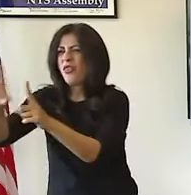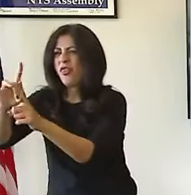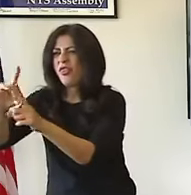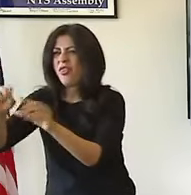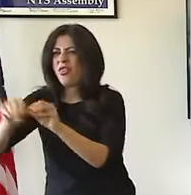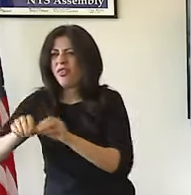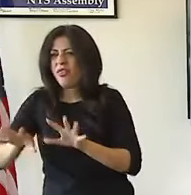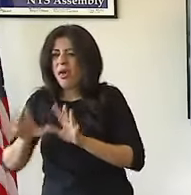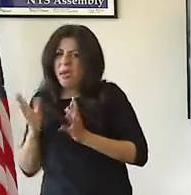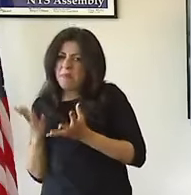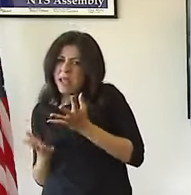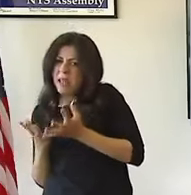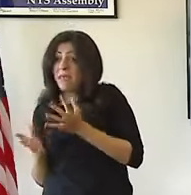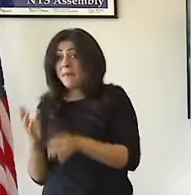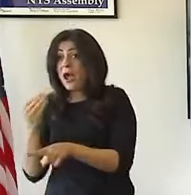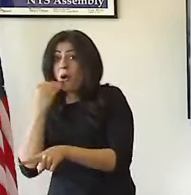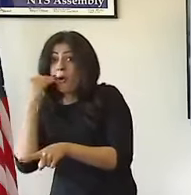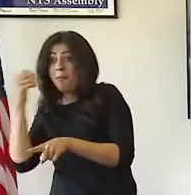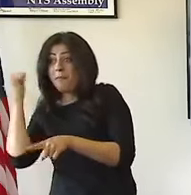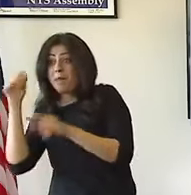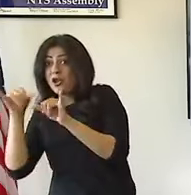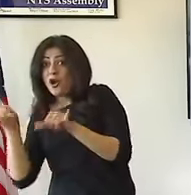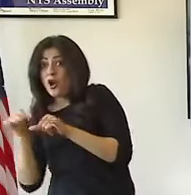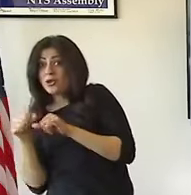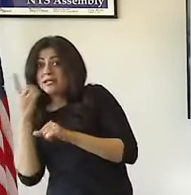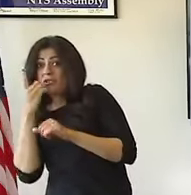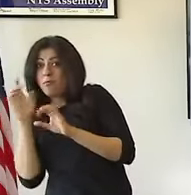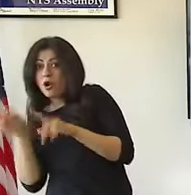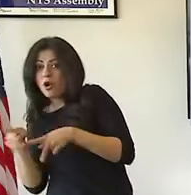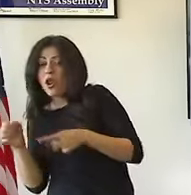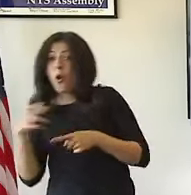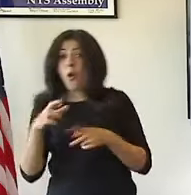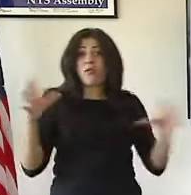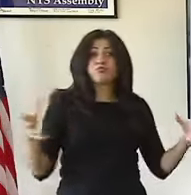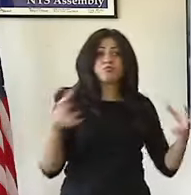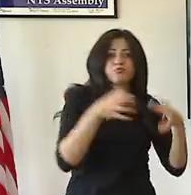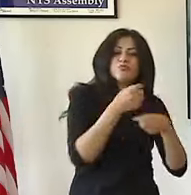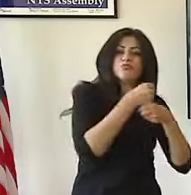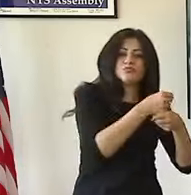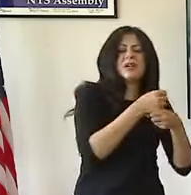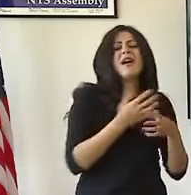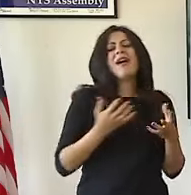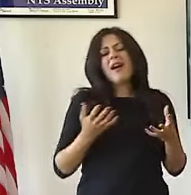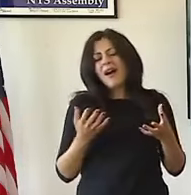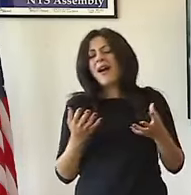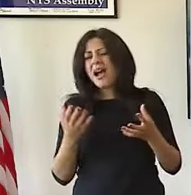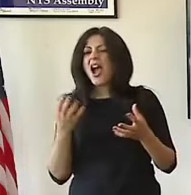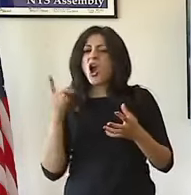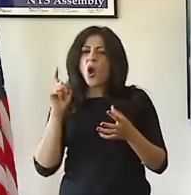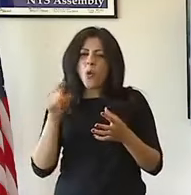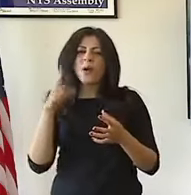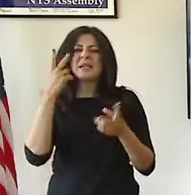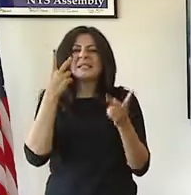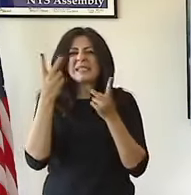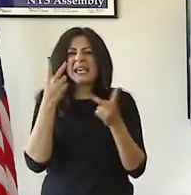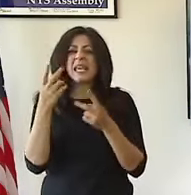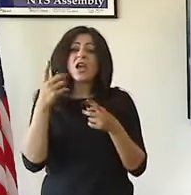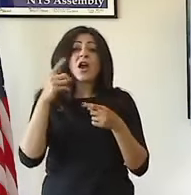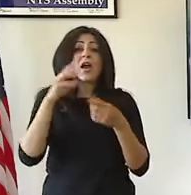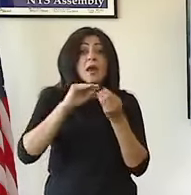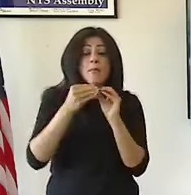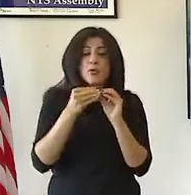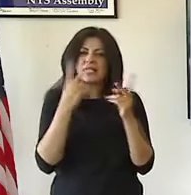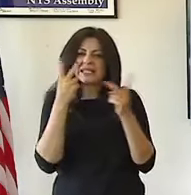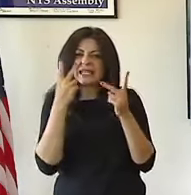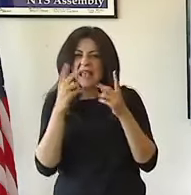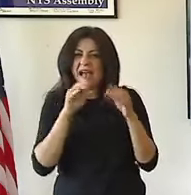transmitted or contracted the disease, you should be tested. It is more likely that you would see those numbers out 1 or 2 weeks from now, not 1